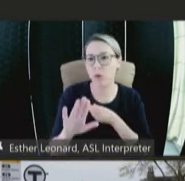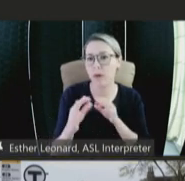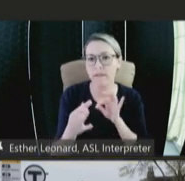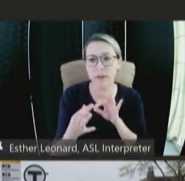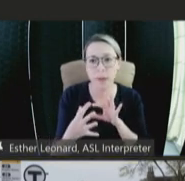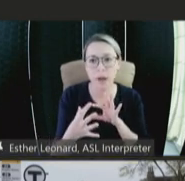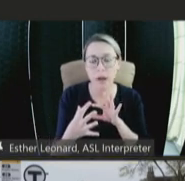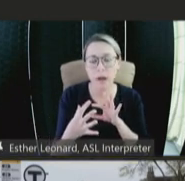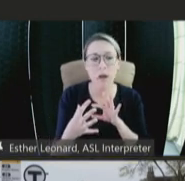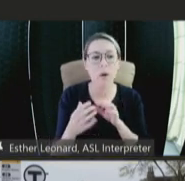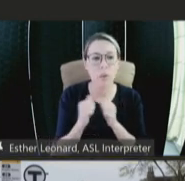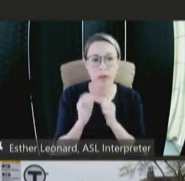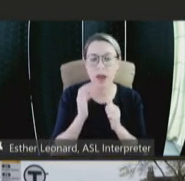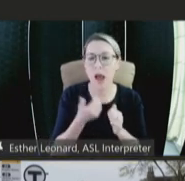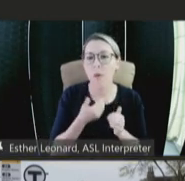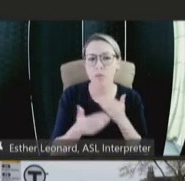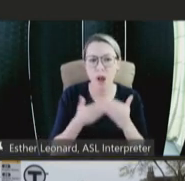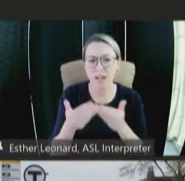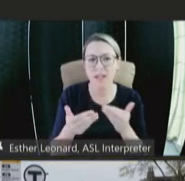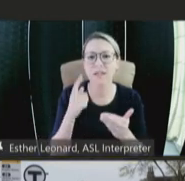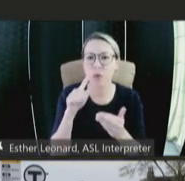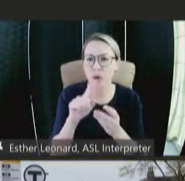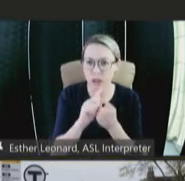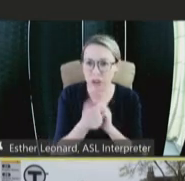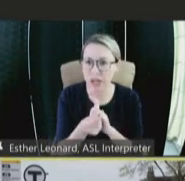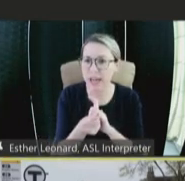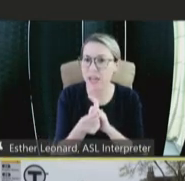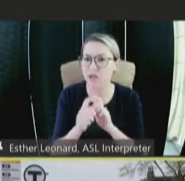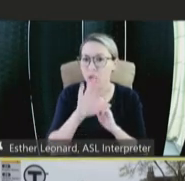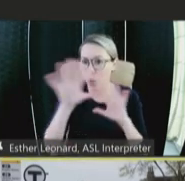our process for making changes to the network.